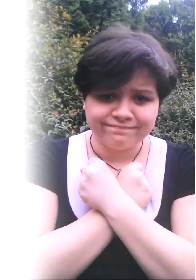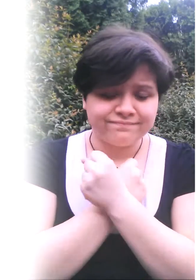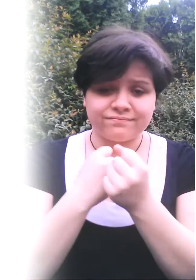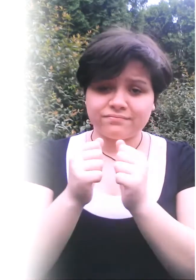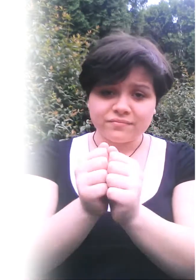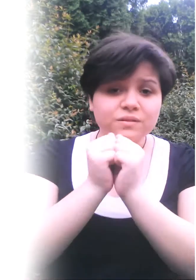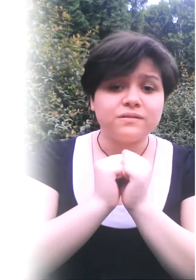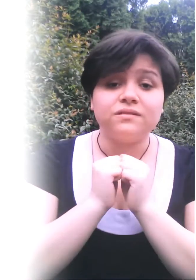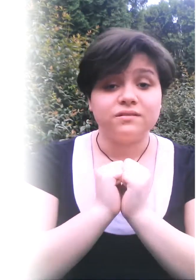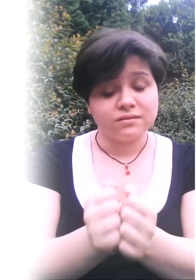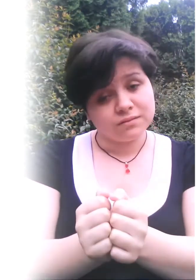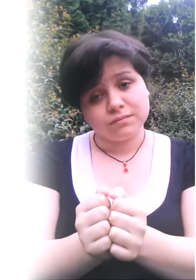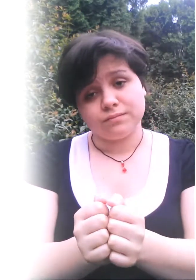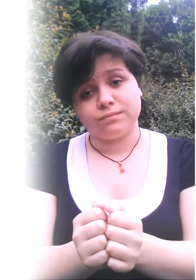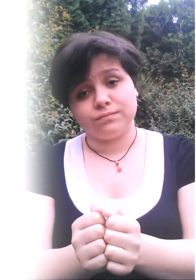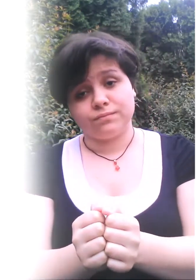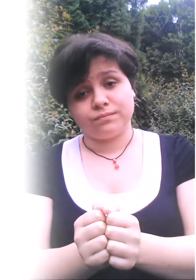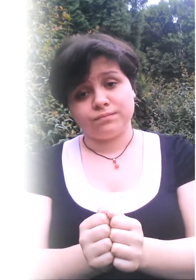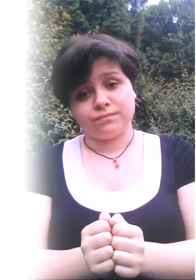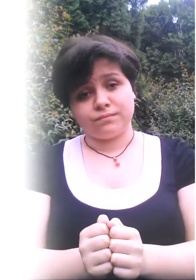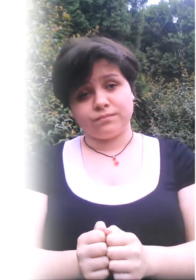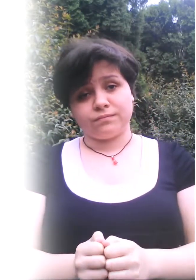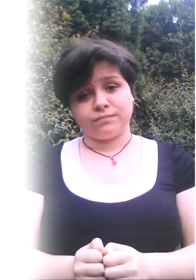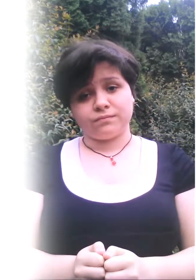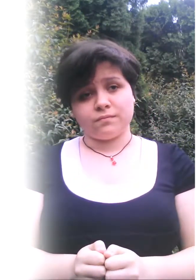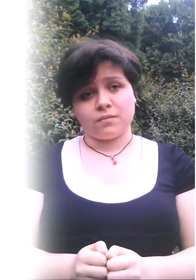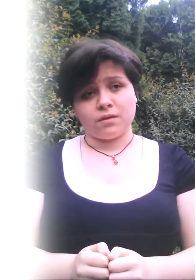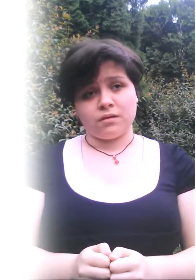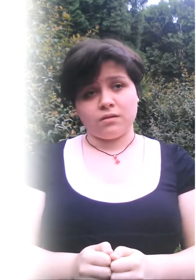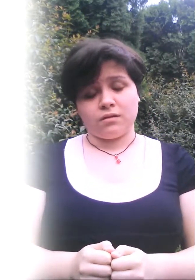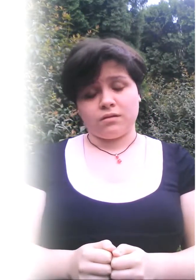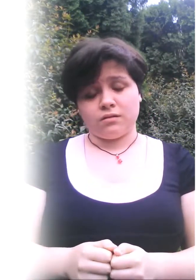and I'd love to be with you